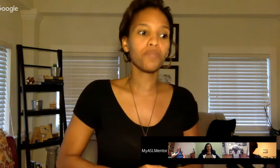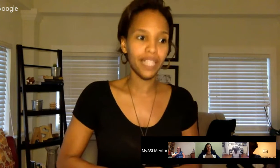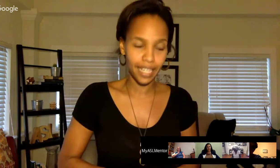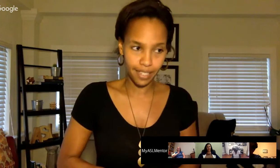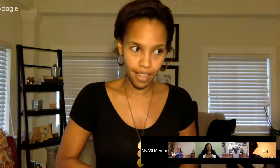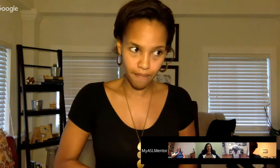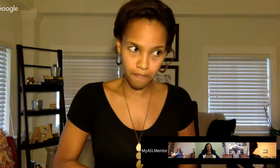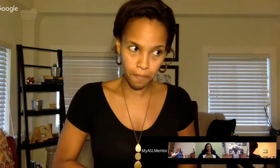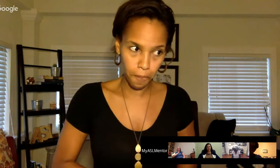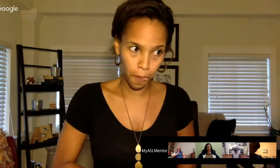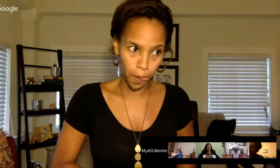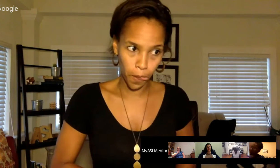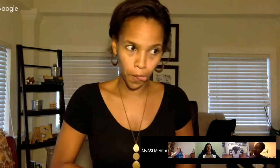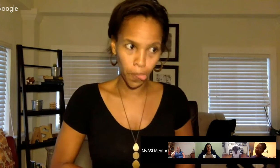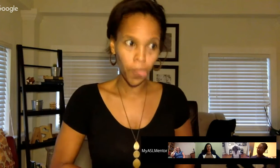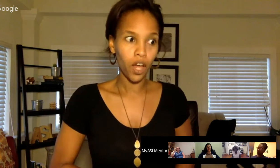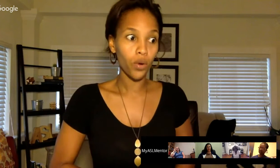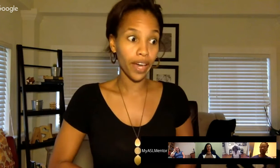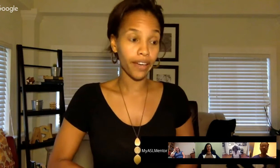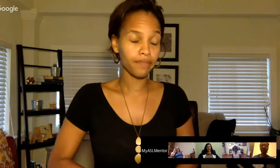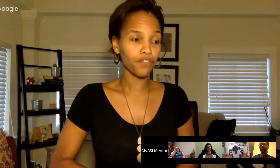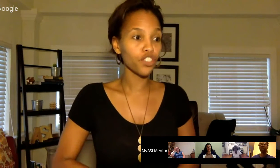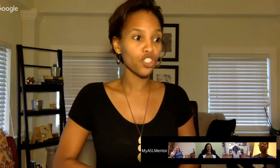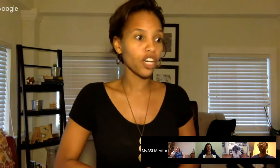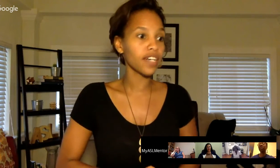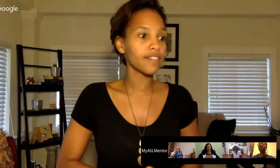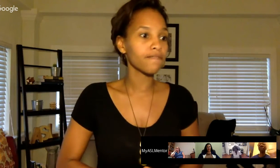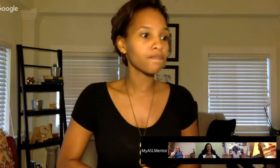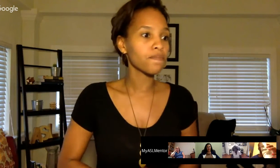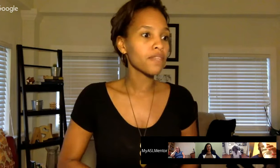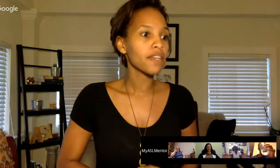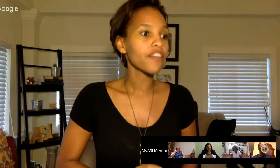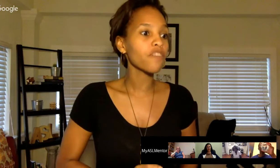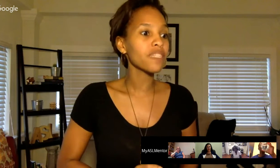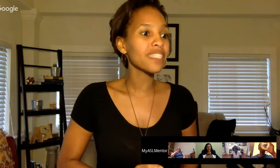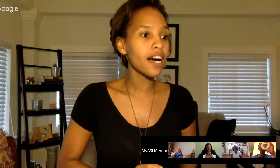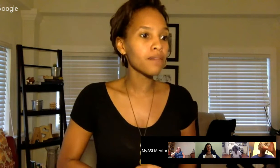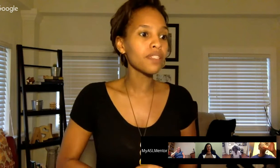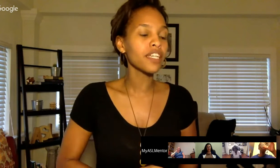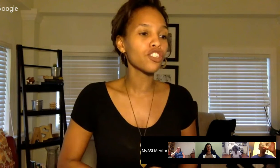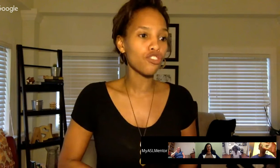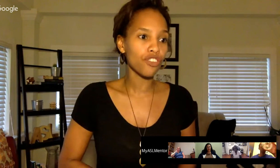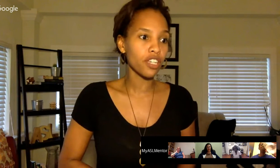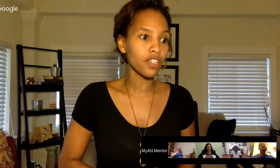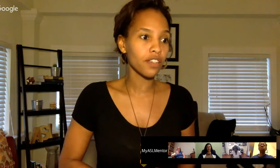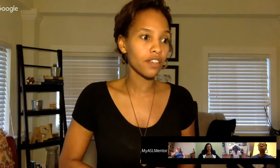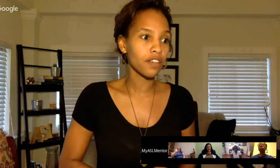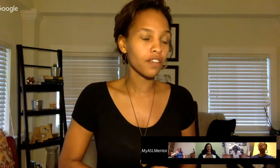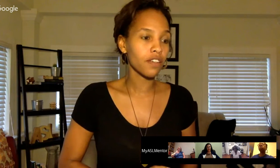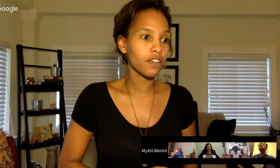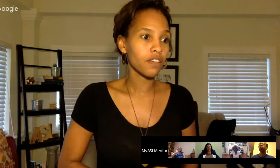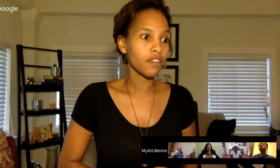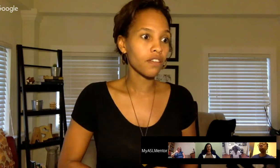to replace them. Okay, first chunk. There have been times in history